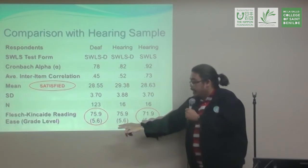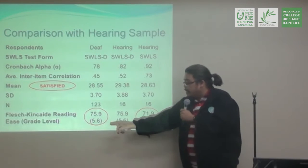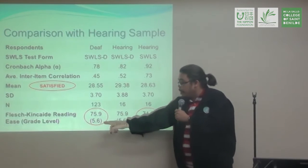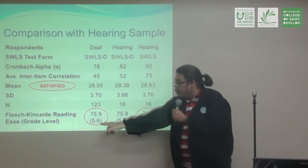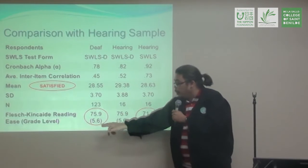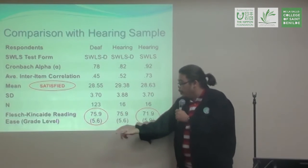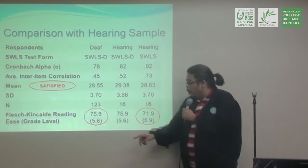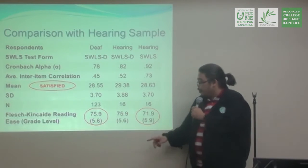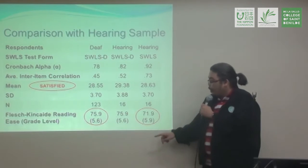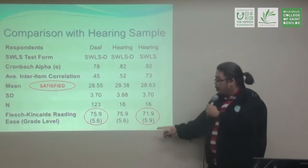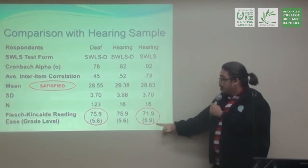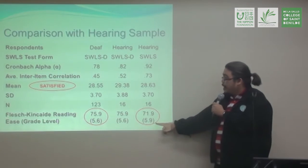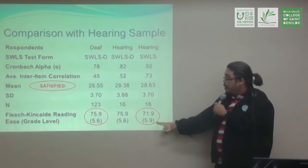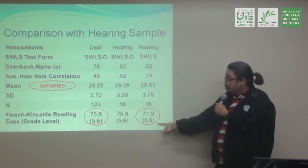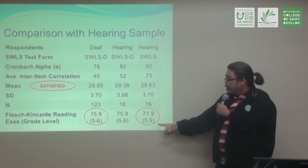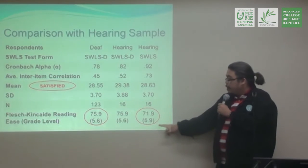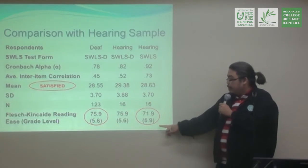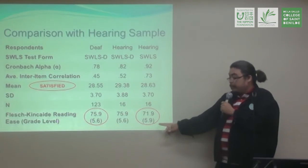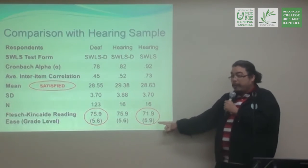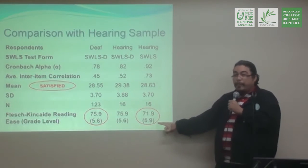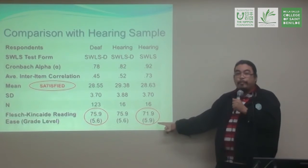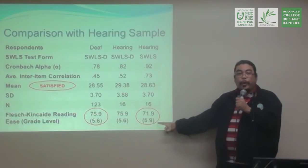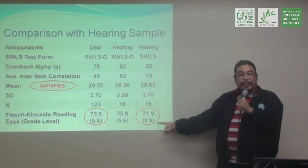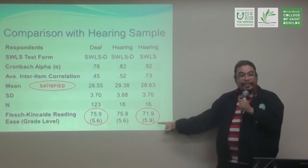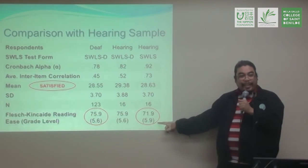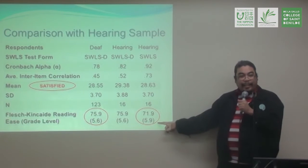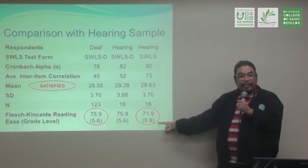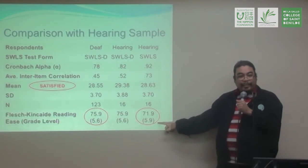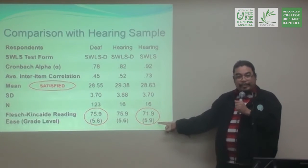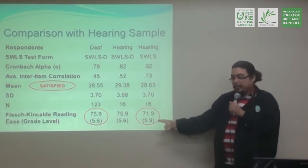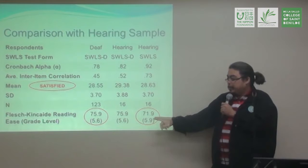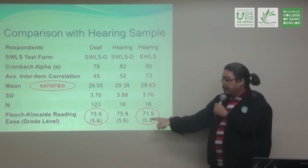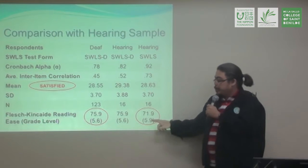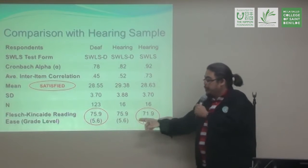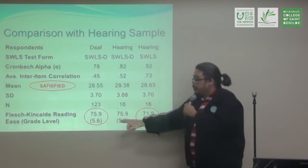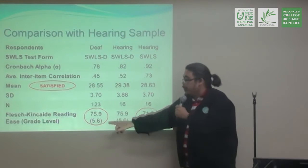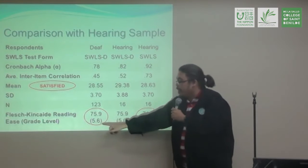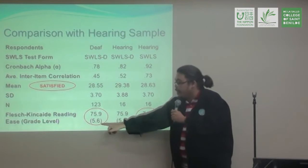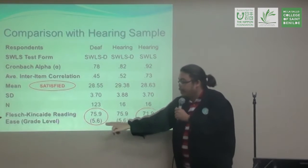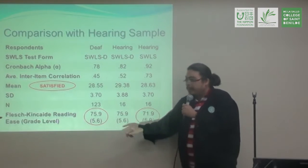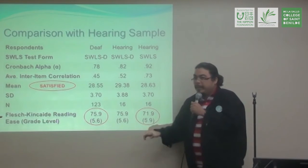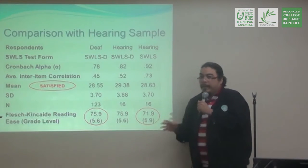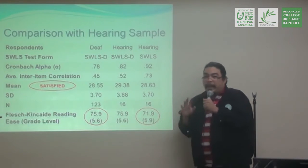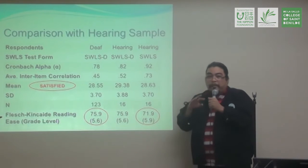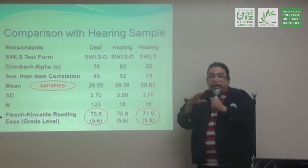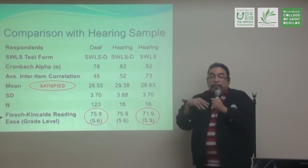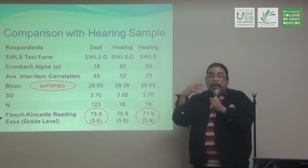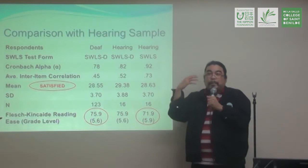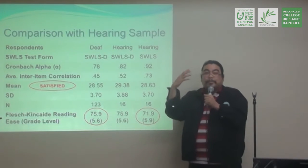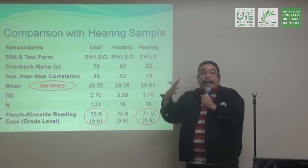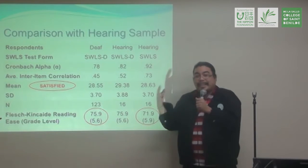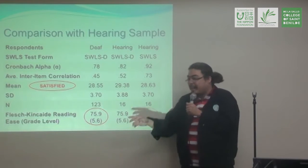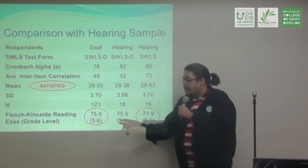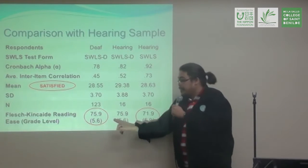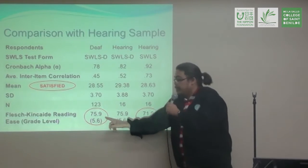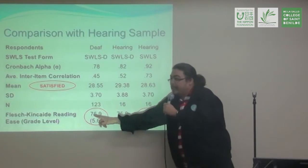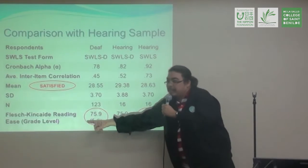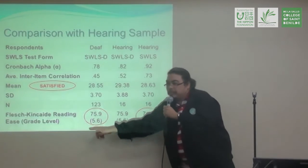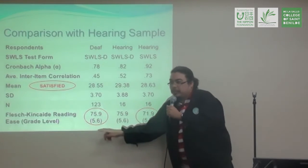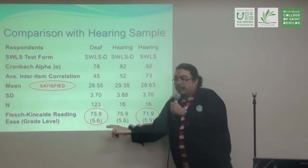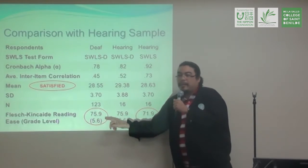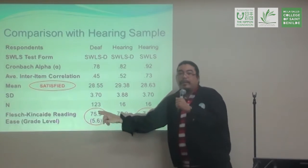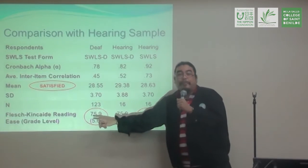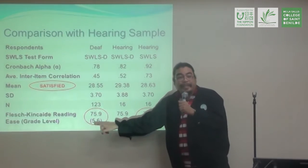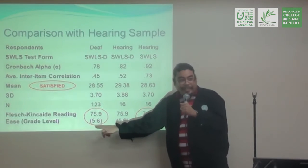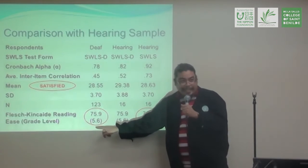So, it has improved from the 5.9. So, mas much earlier, ang mas bata, mas